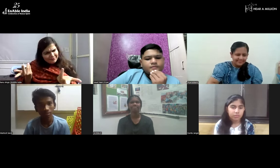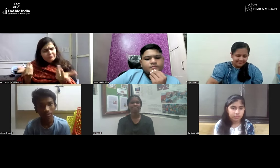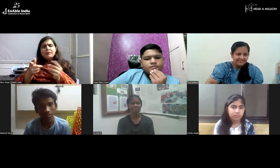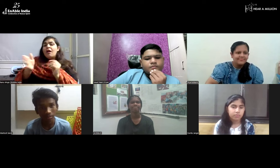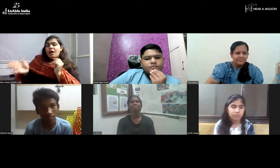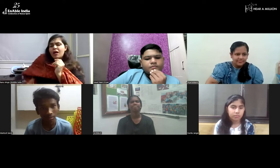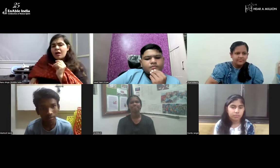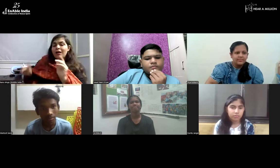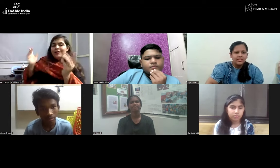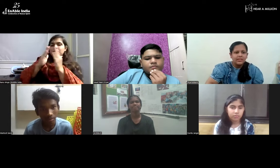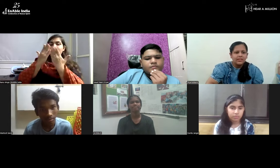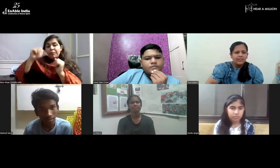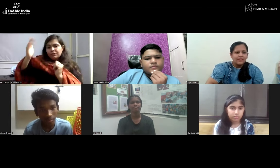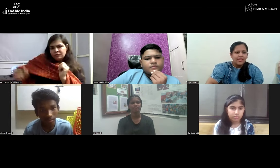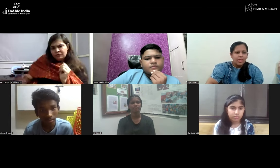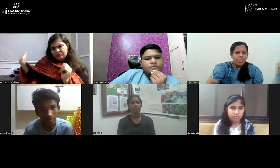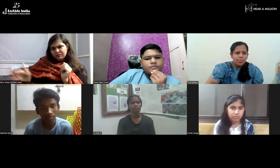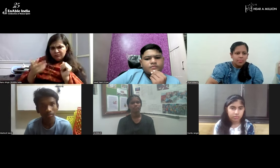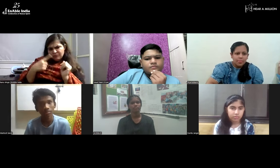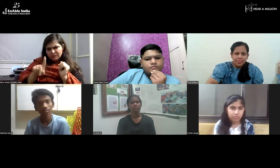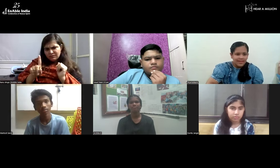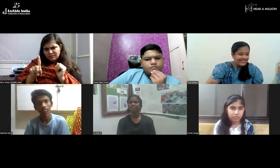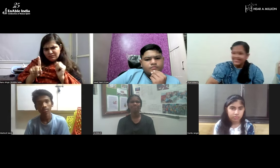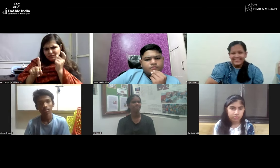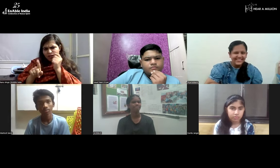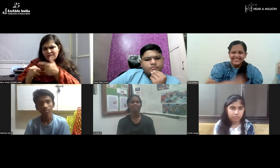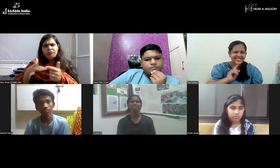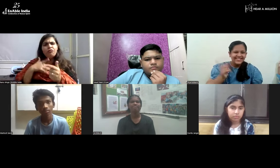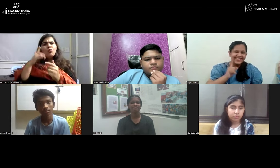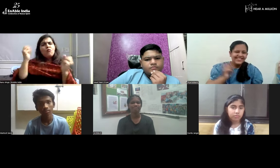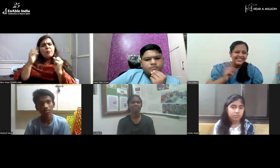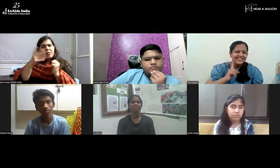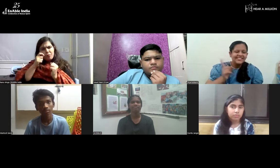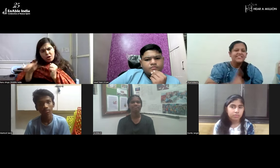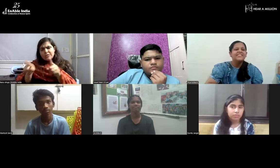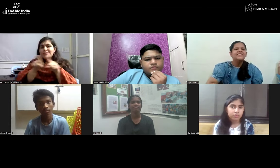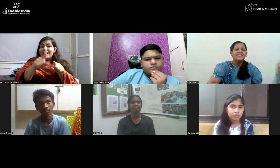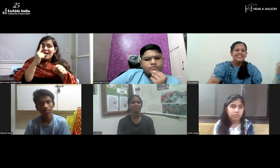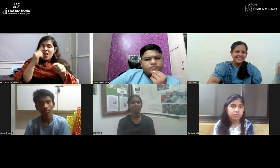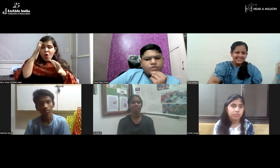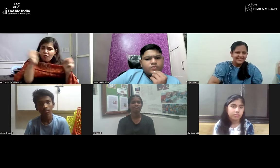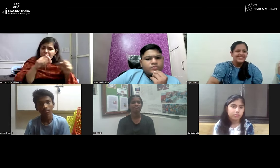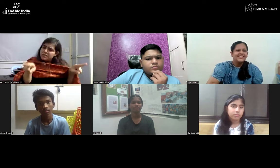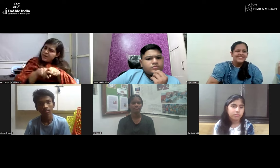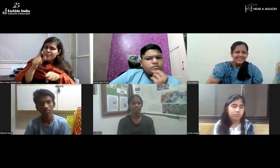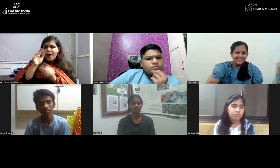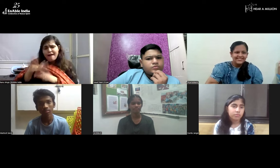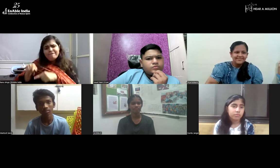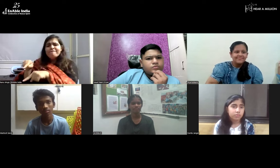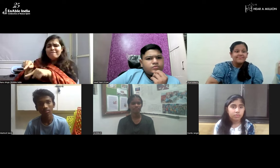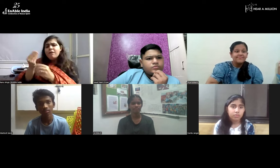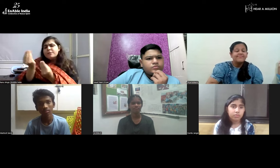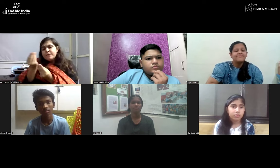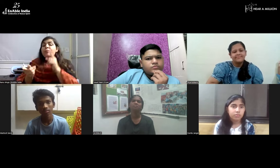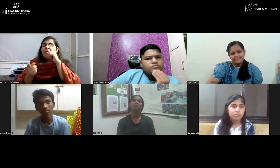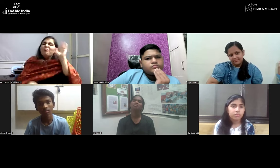me, and maybe they can then come to the higher authority like principal and the police. Okay, who else? Who else raised the